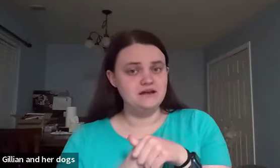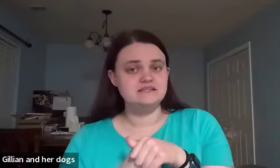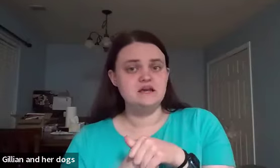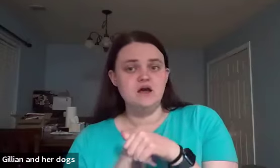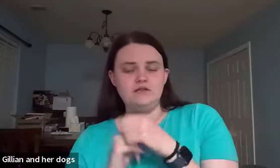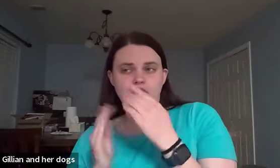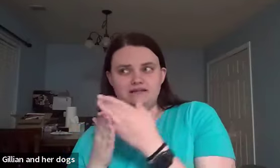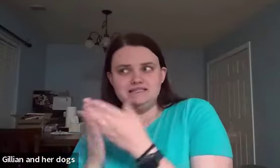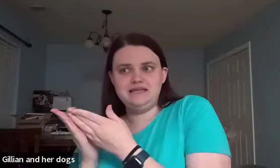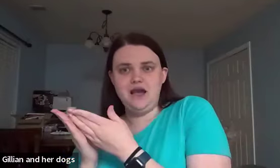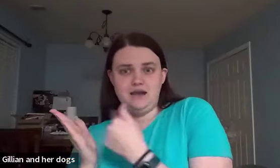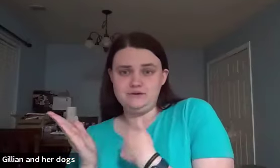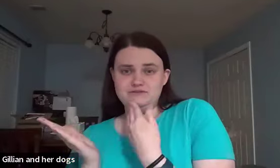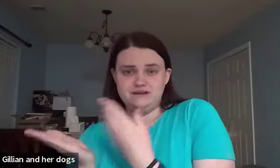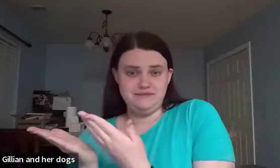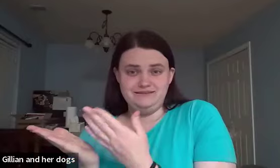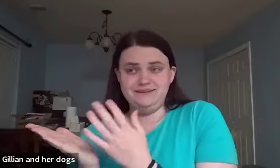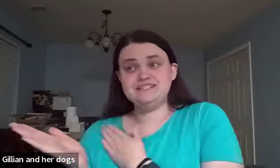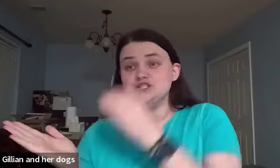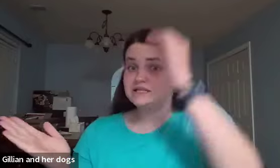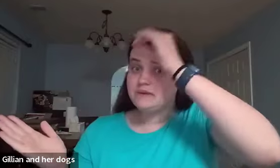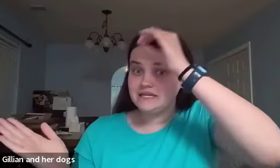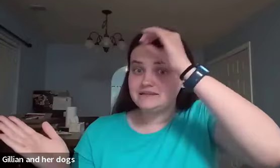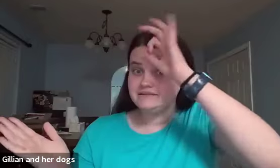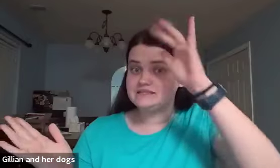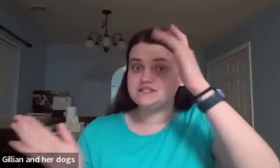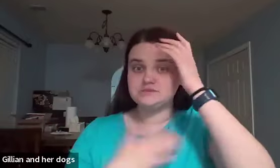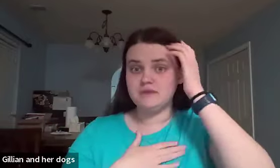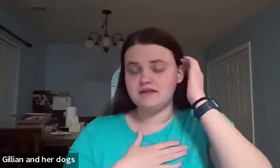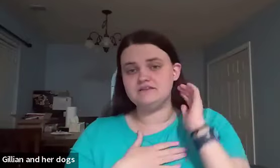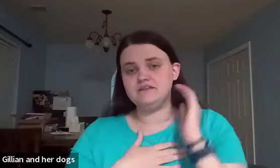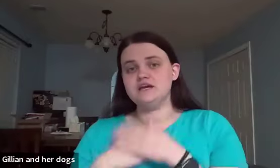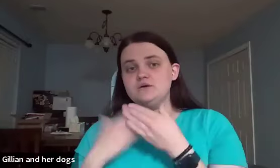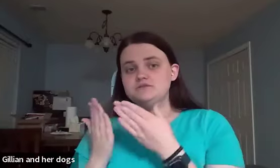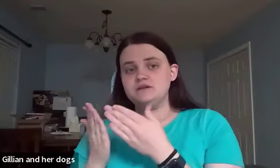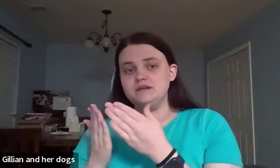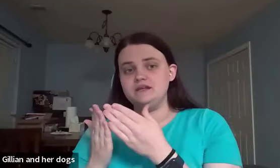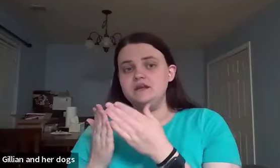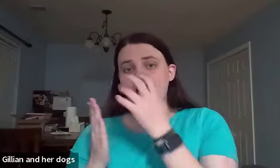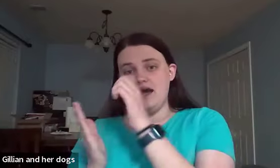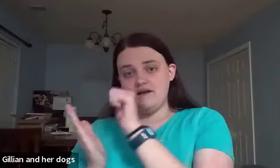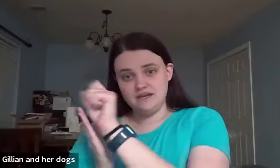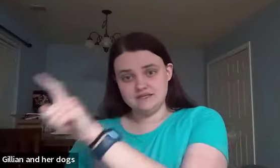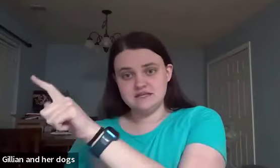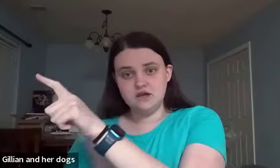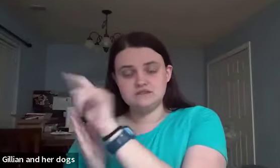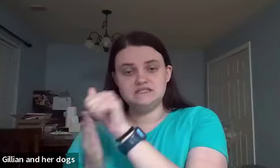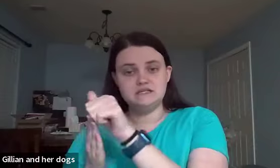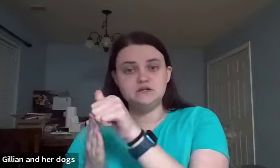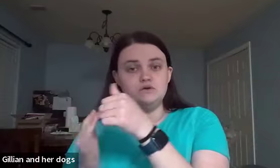Because honestly, I always recommend, and this is just an opinion, this is just my like kind of thing, is I always recommend having ASL,